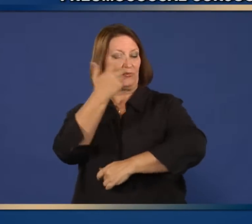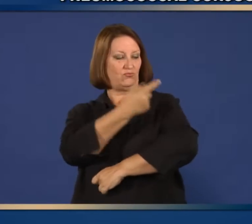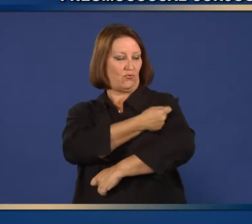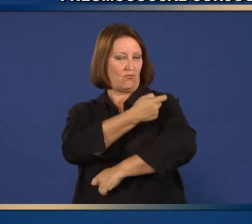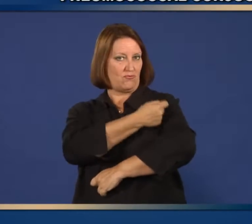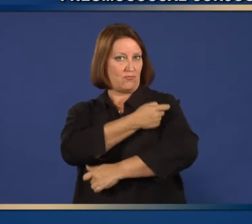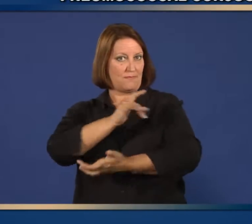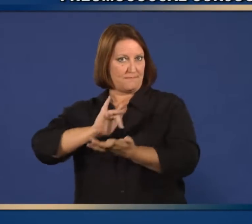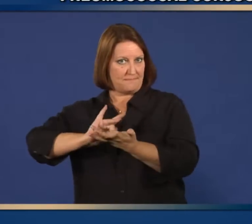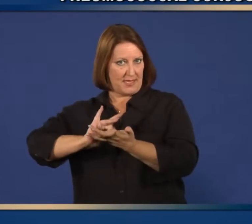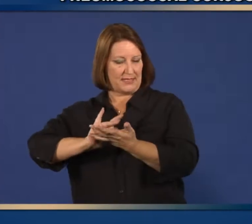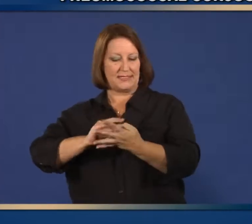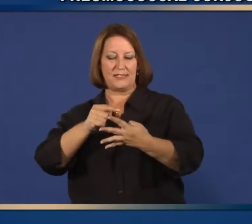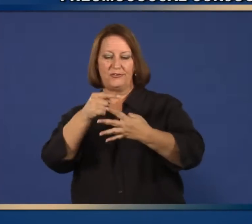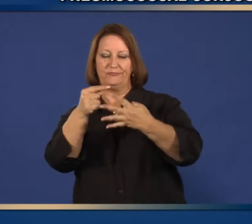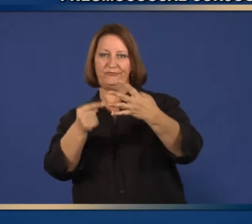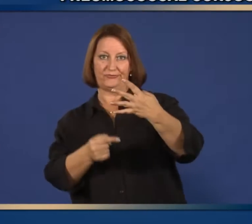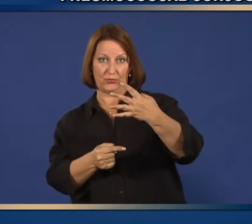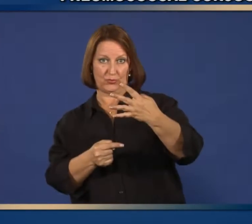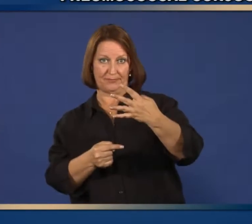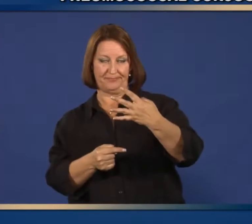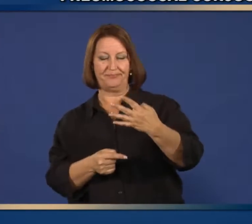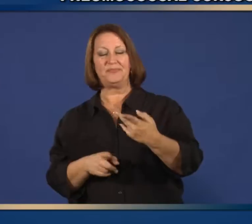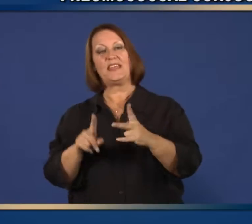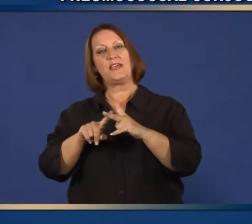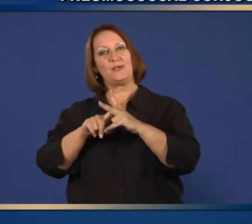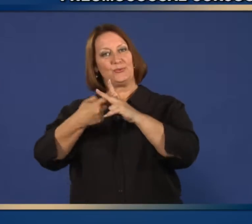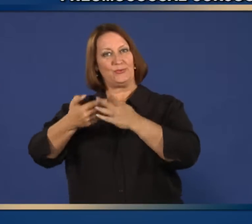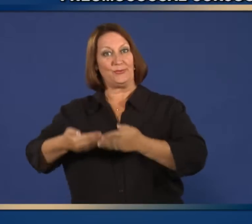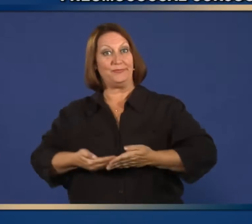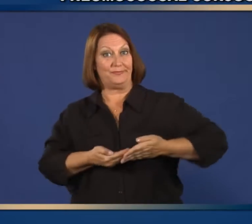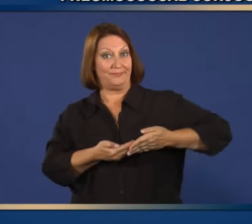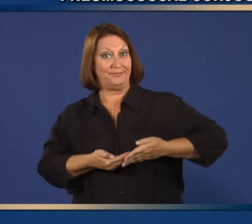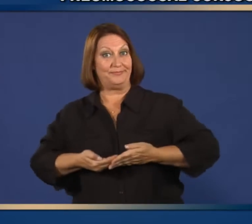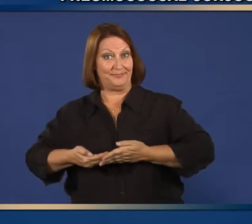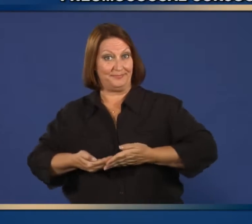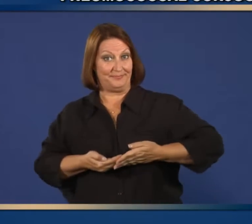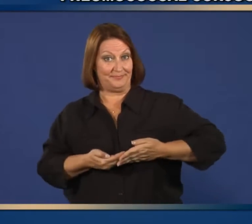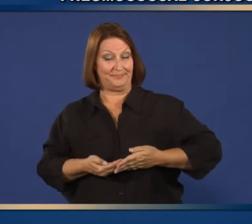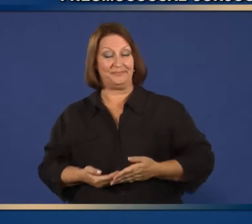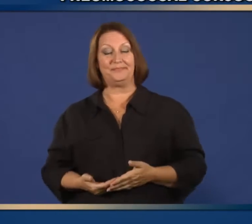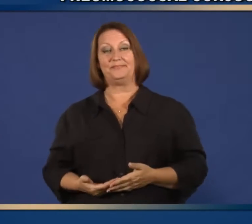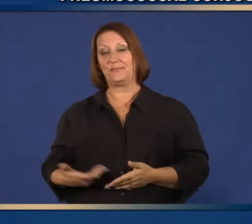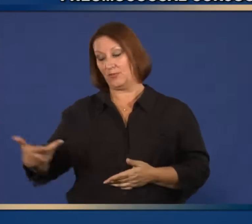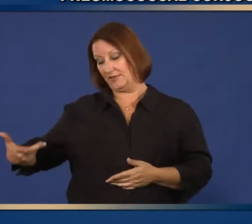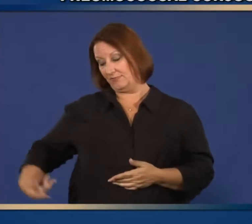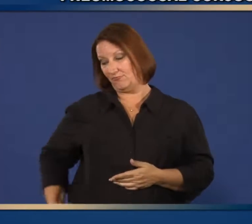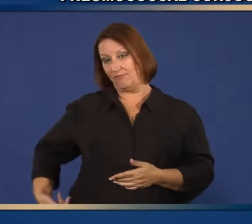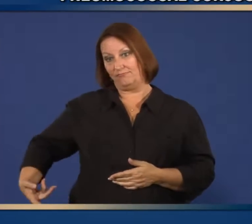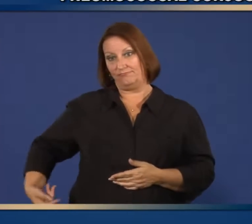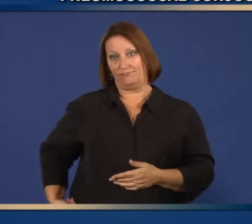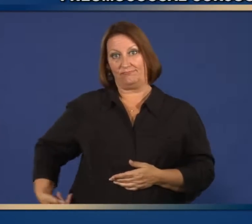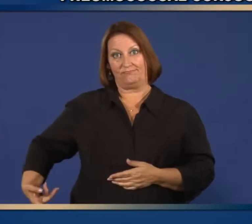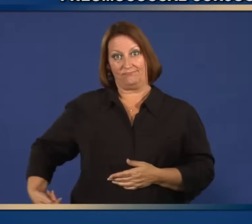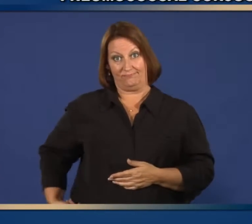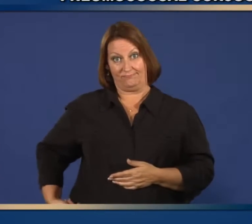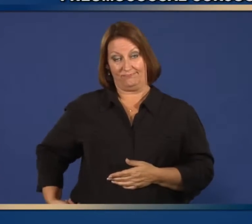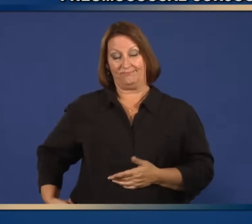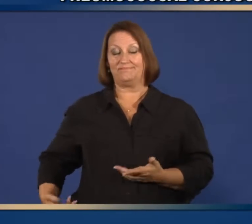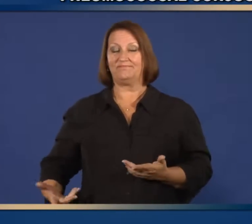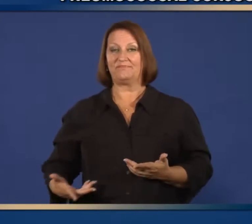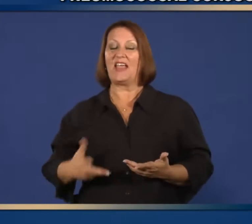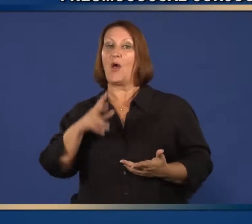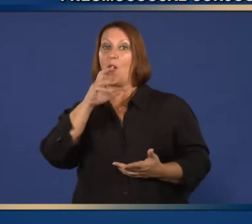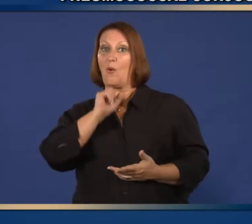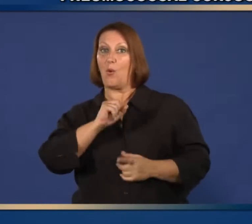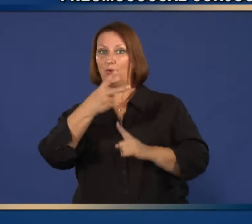PCV13 is recommended as a series of 4 doses, 1 dose at each of these